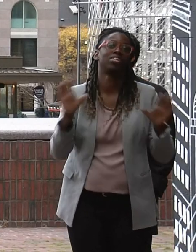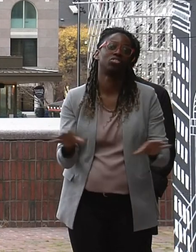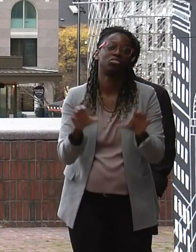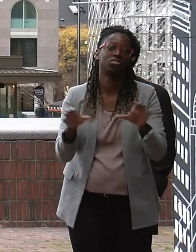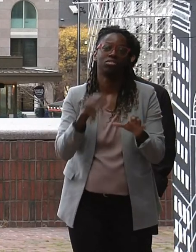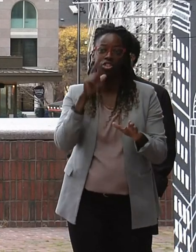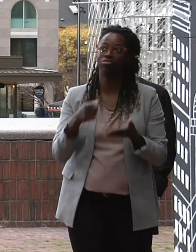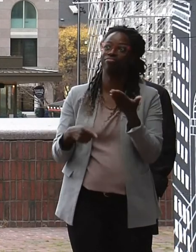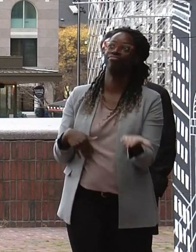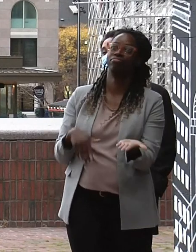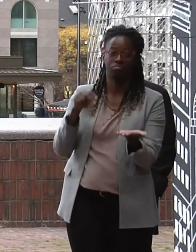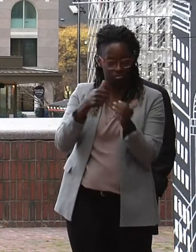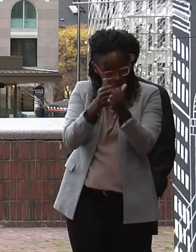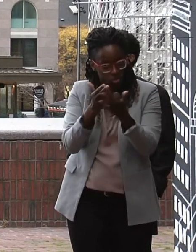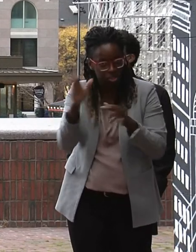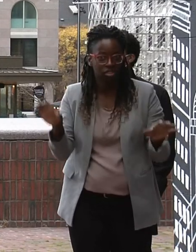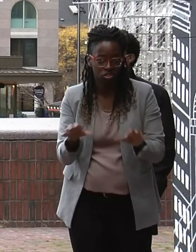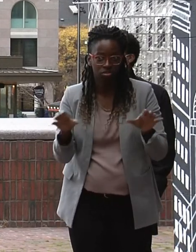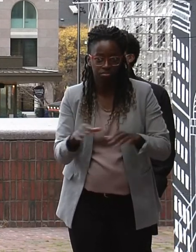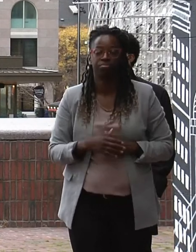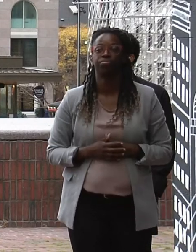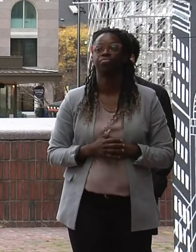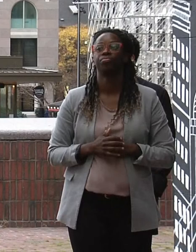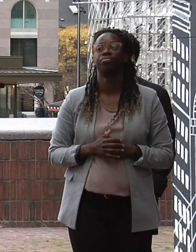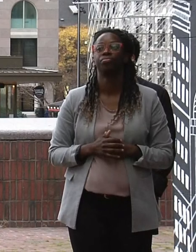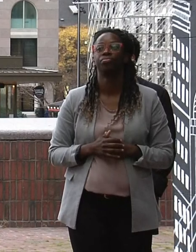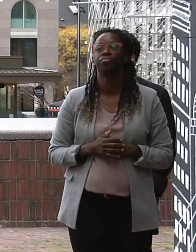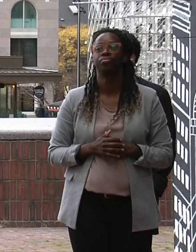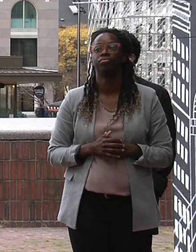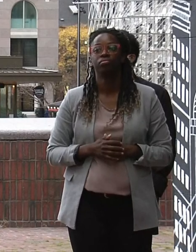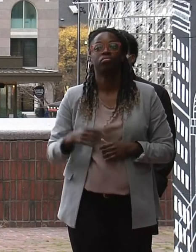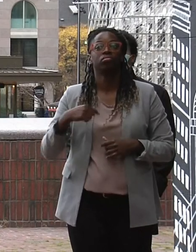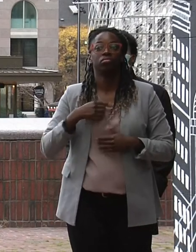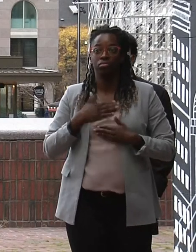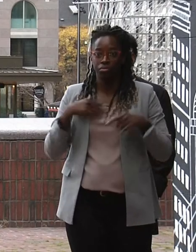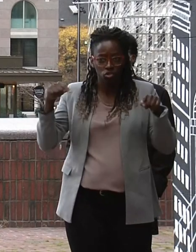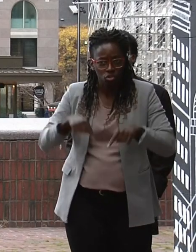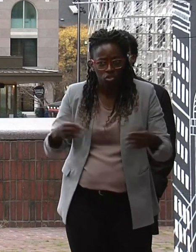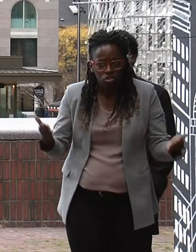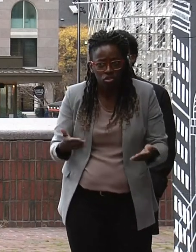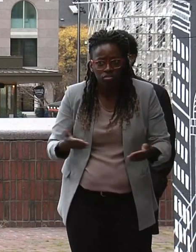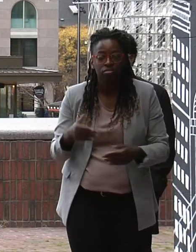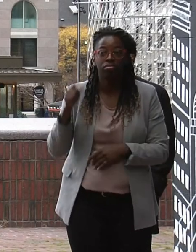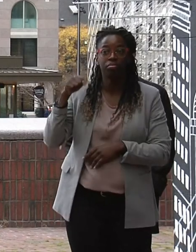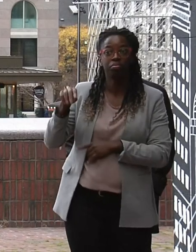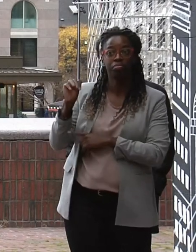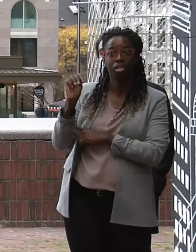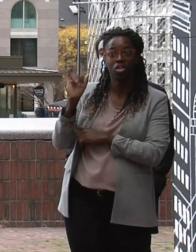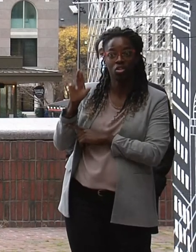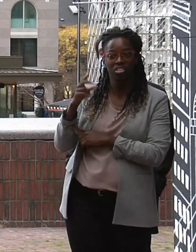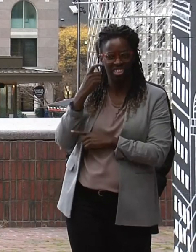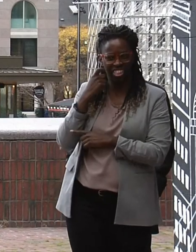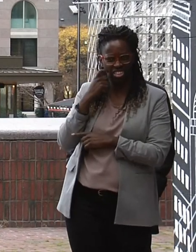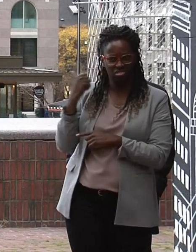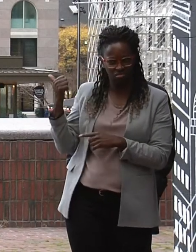today as the mayor took a critical step forward in signing the two executive